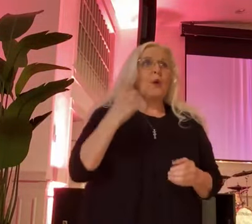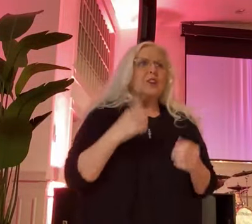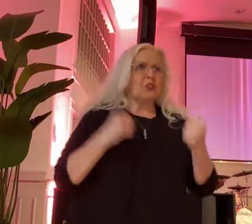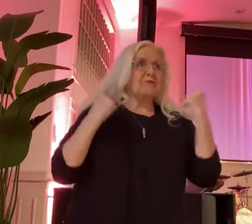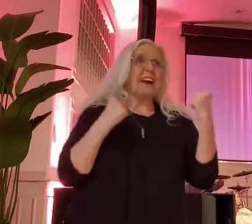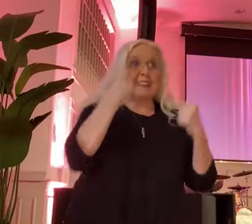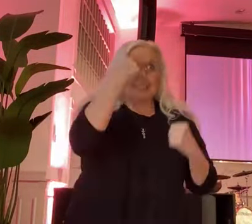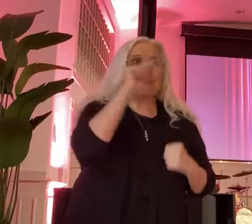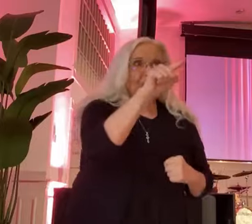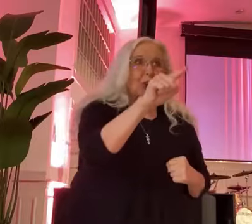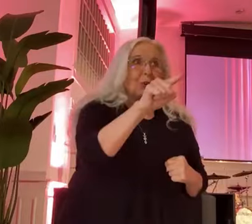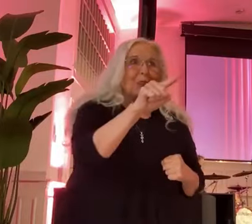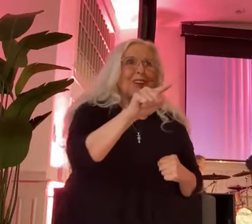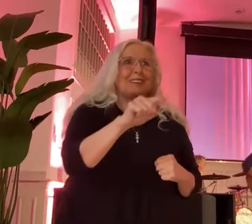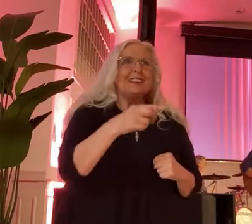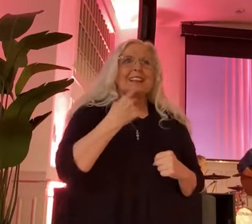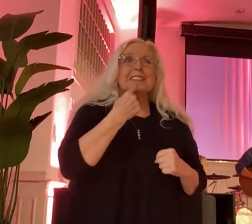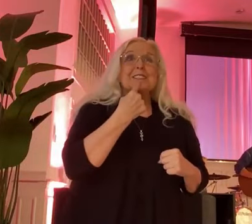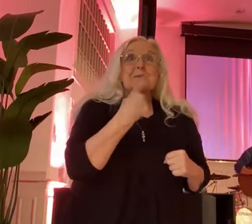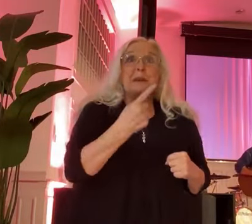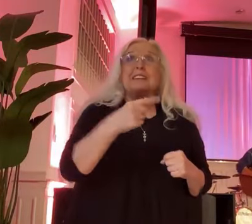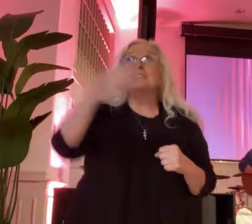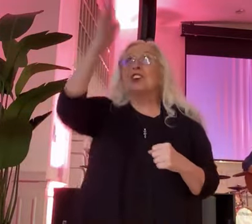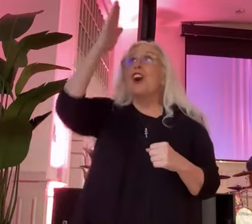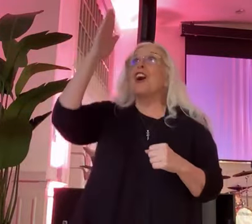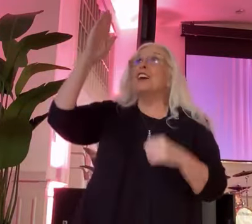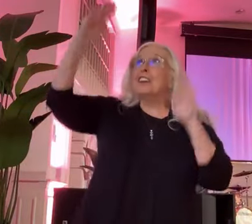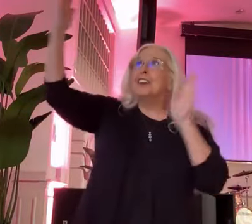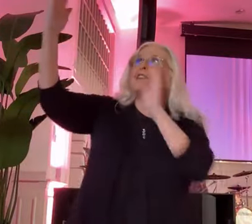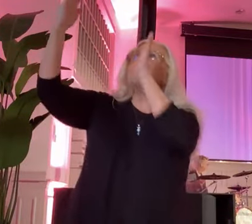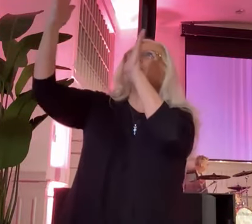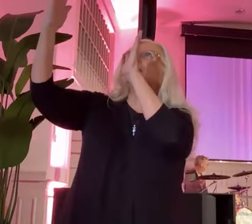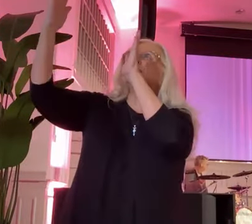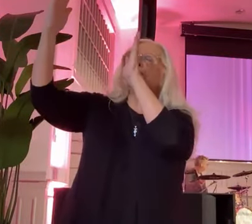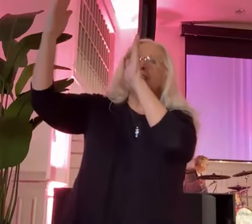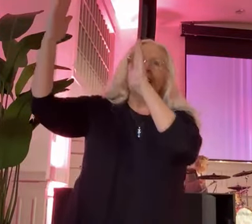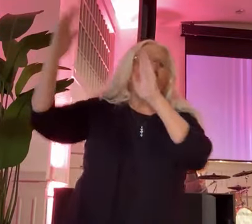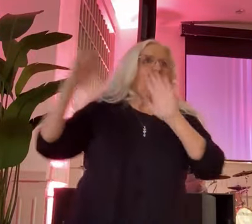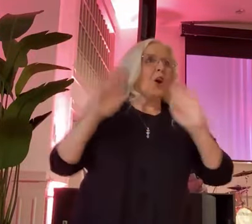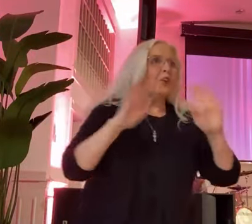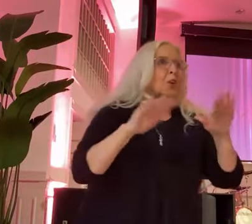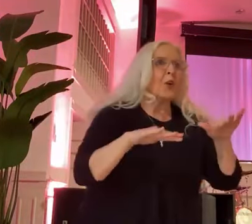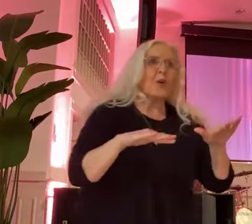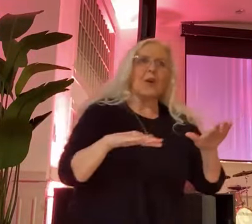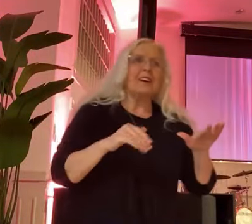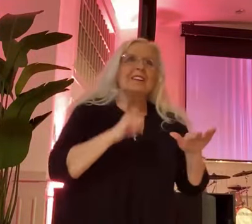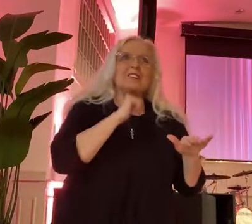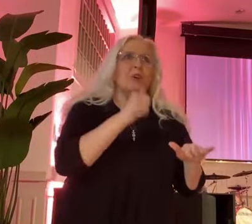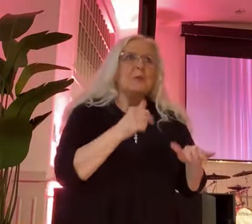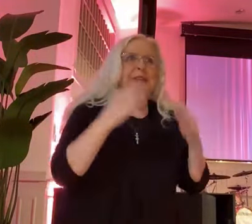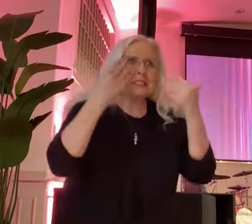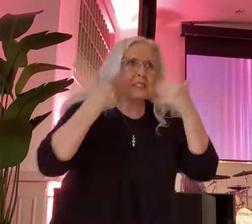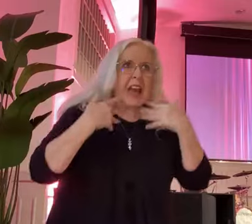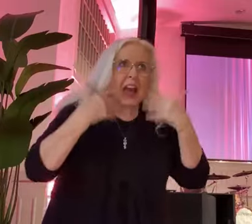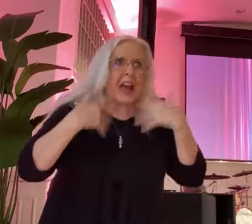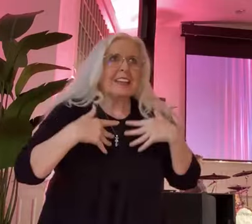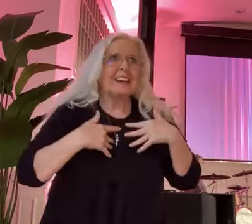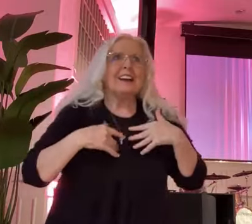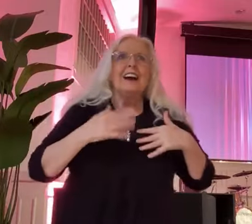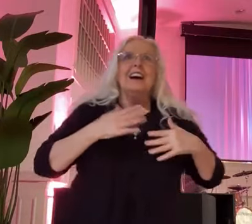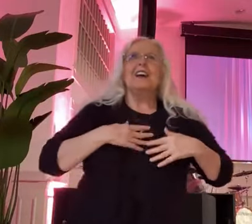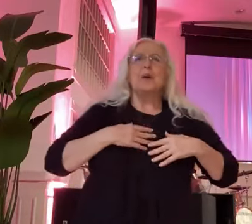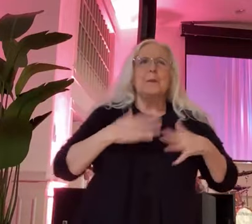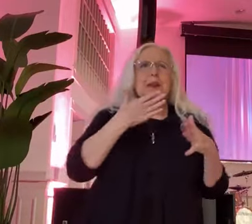God. And Jesus is saying, you don't want me. No. I got something better. It's the Holy Spirit, the Advocate, who's going